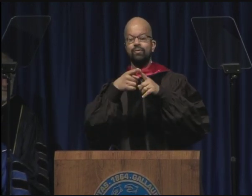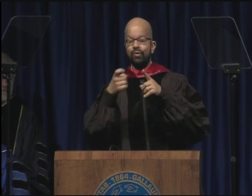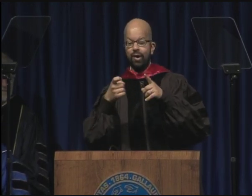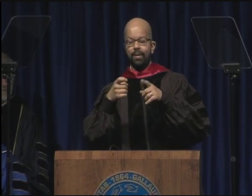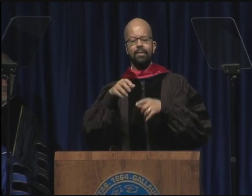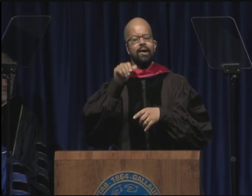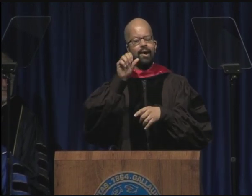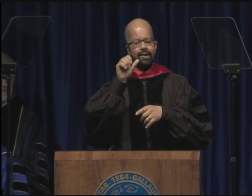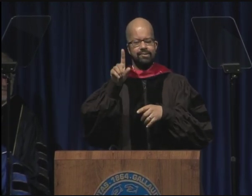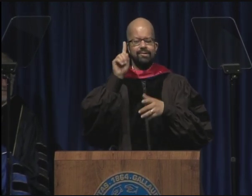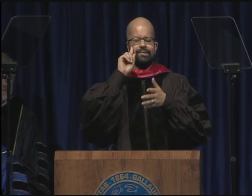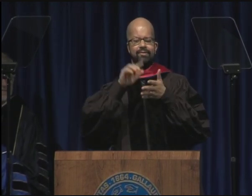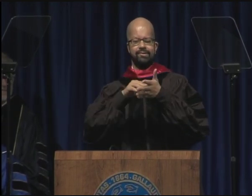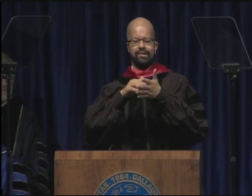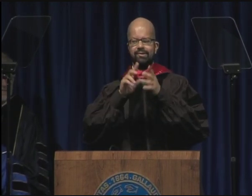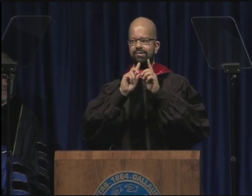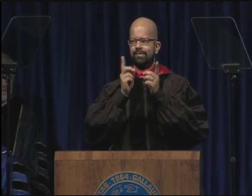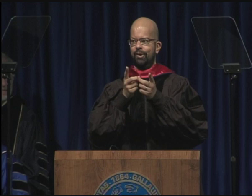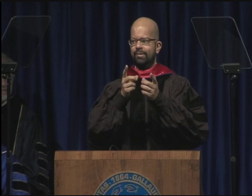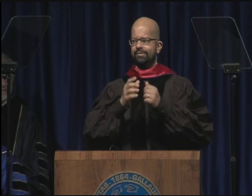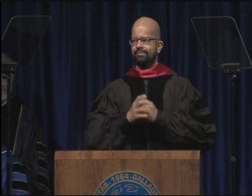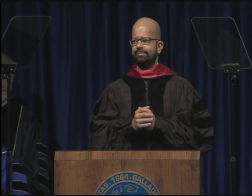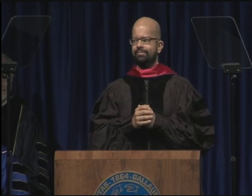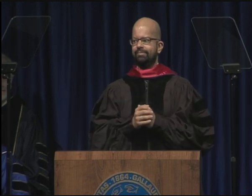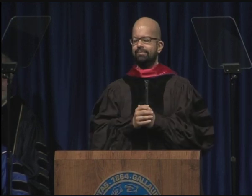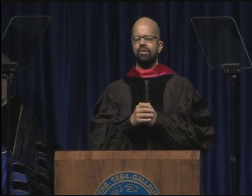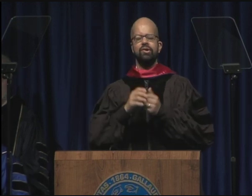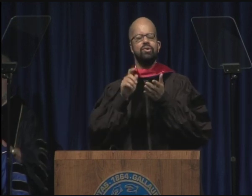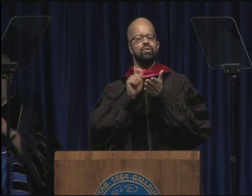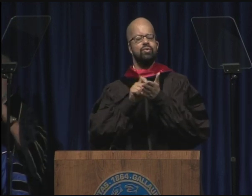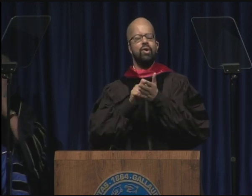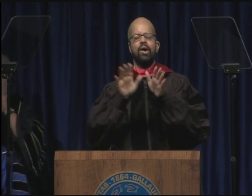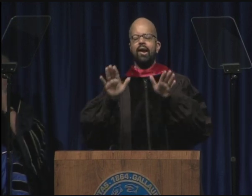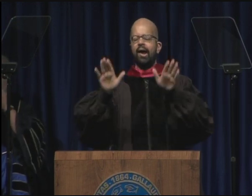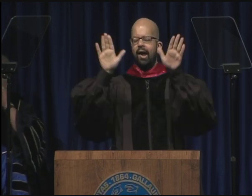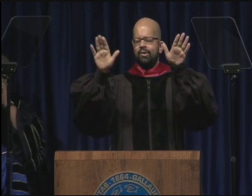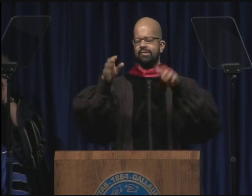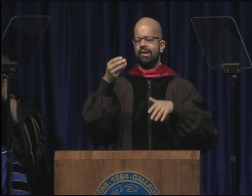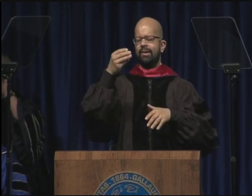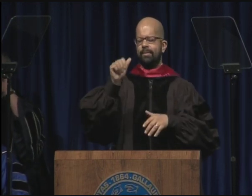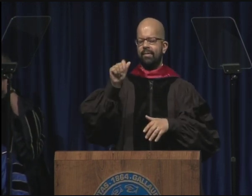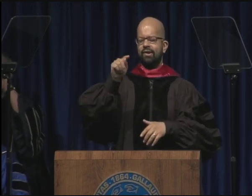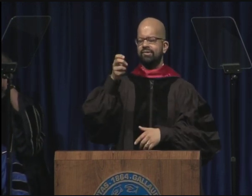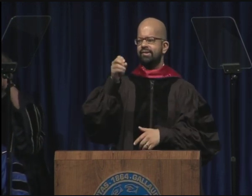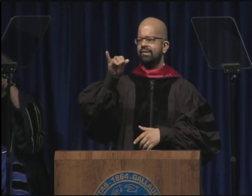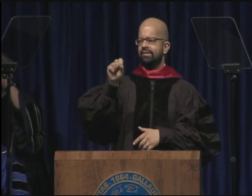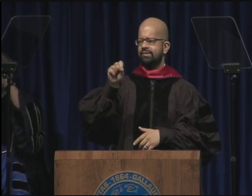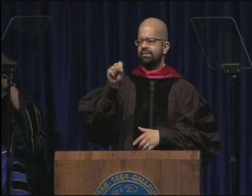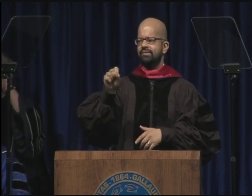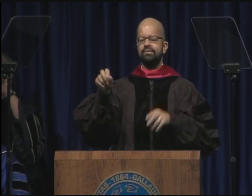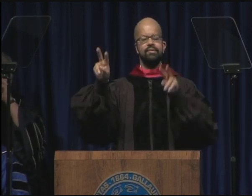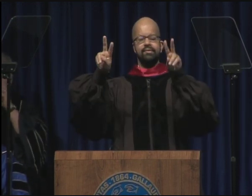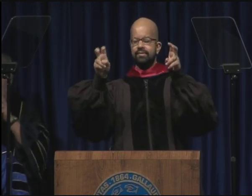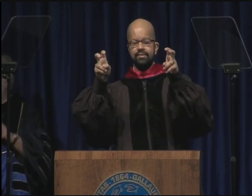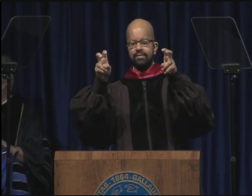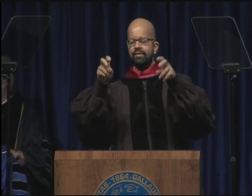The master's student is from the ASL Deaf Studies Department. She wrote an outstanding master's thesis